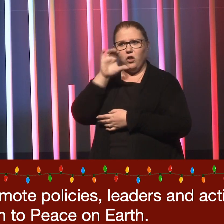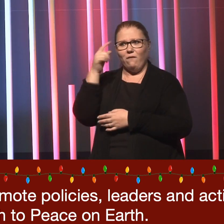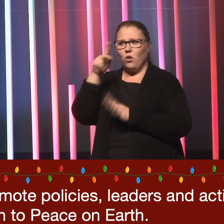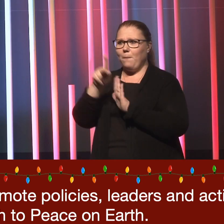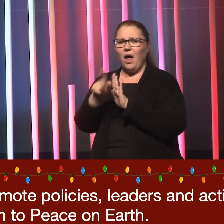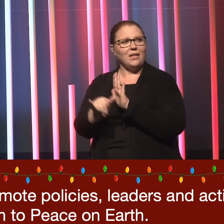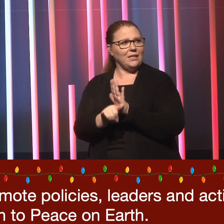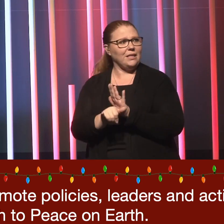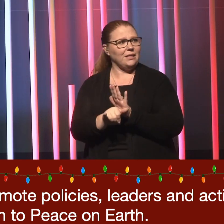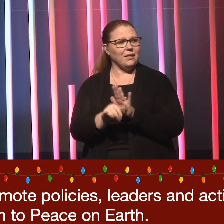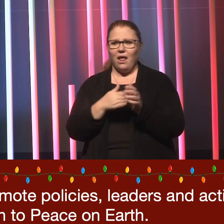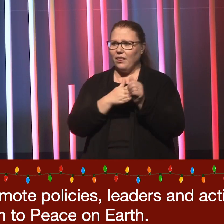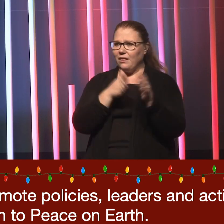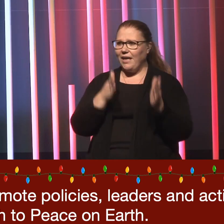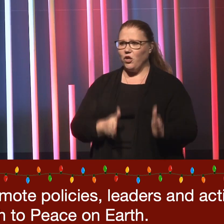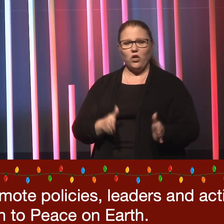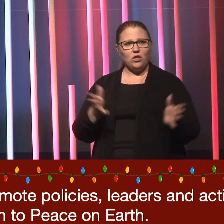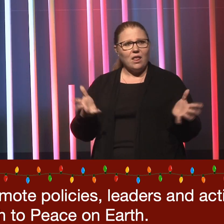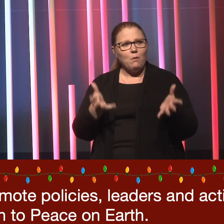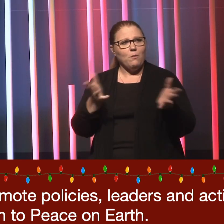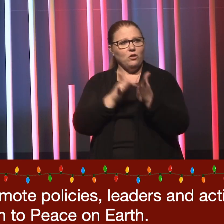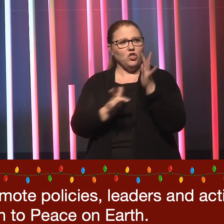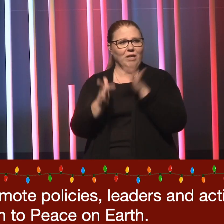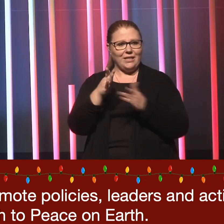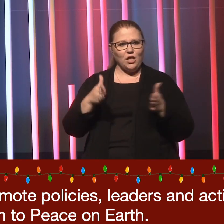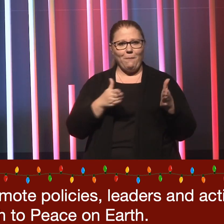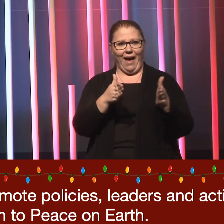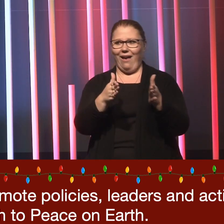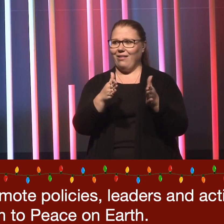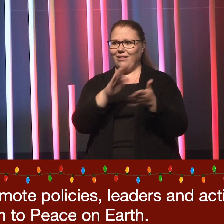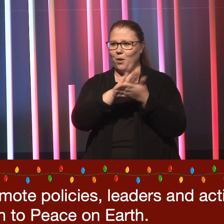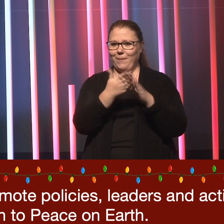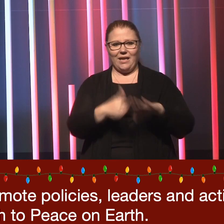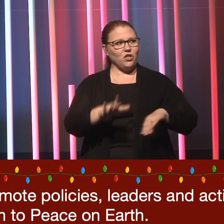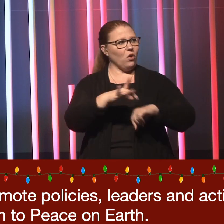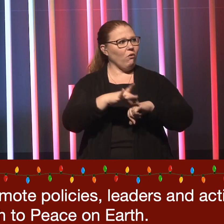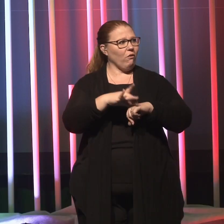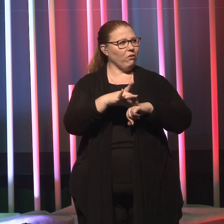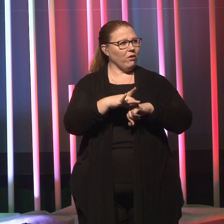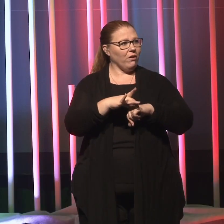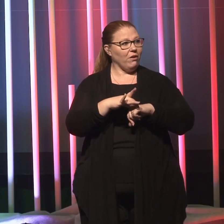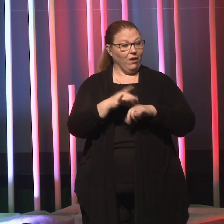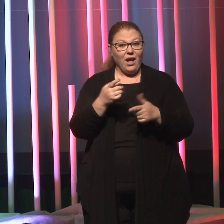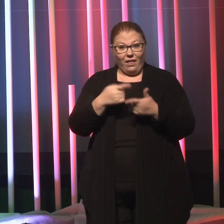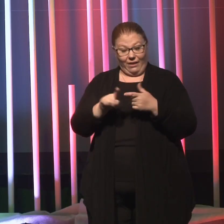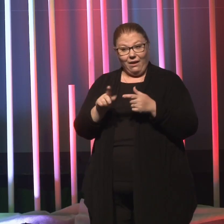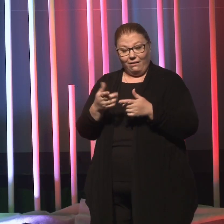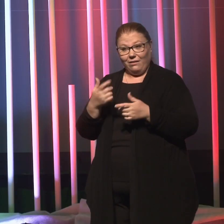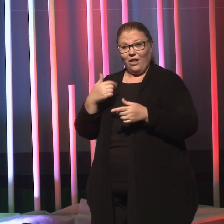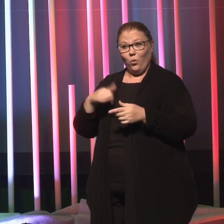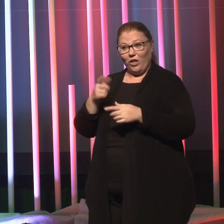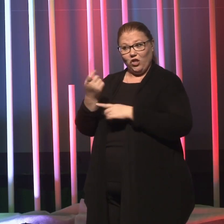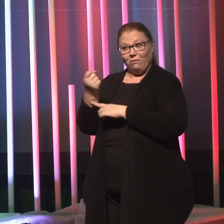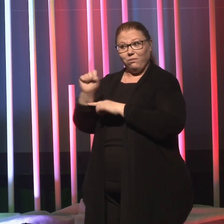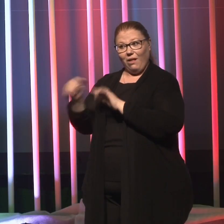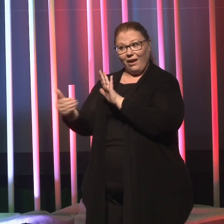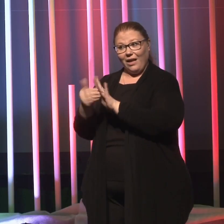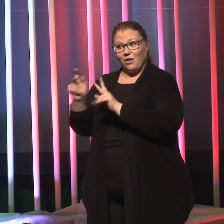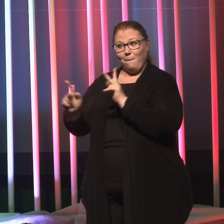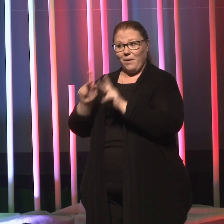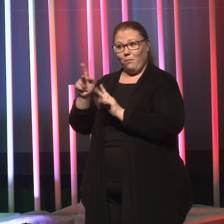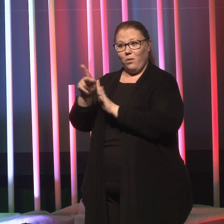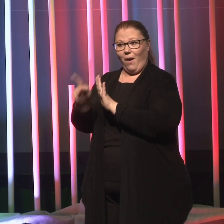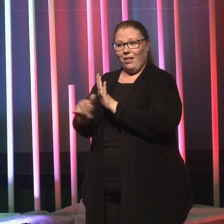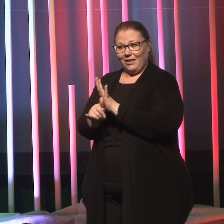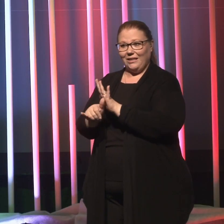policies. We should look for those leaders that promote Jesus' path to peace on earth. And conversely, we should stand against the policies that are built on the